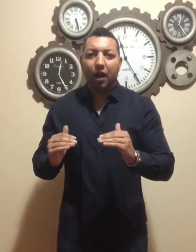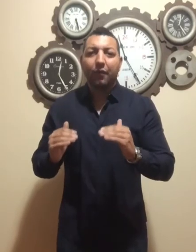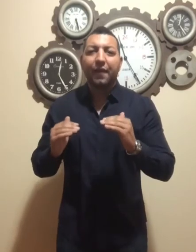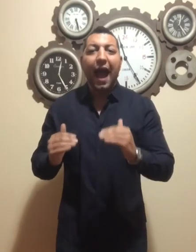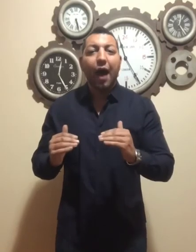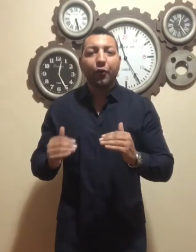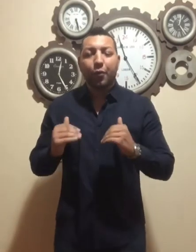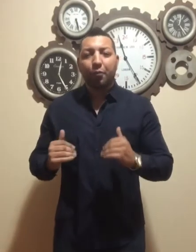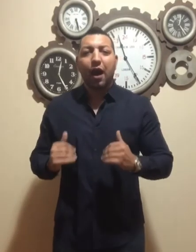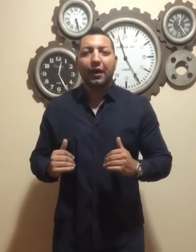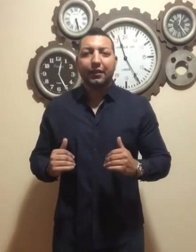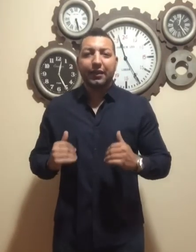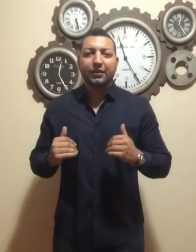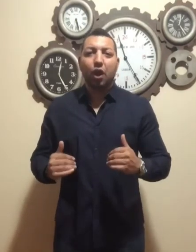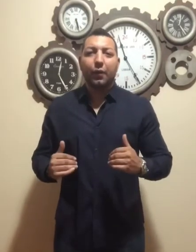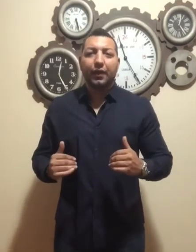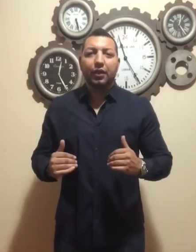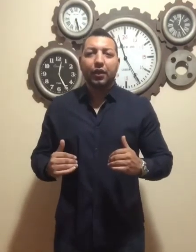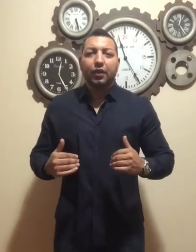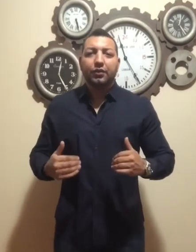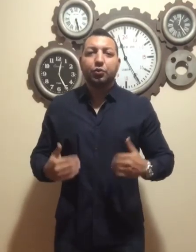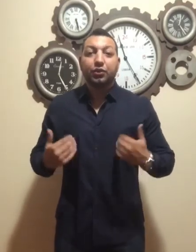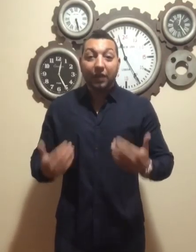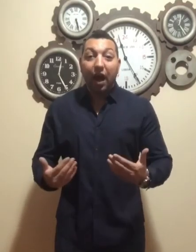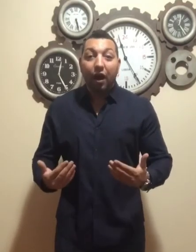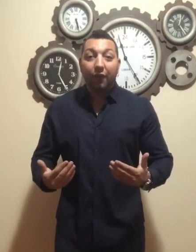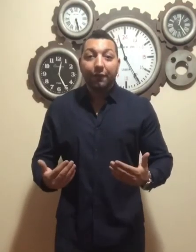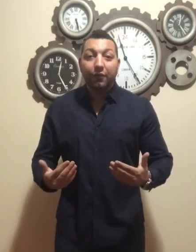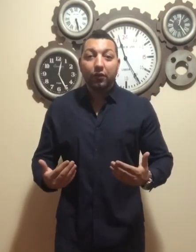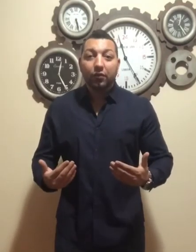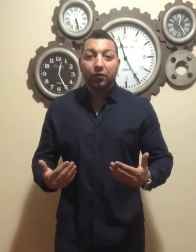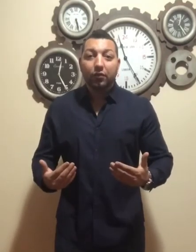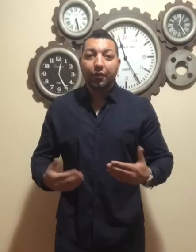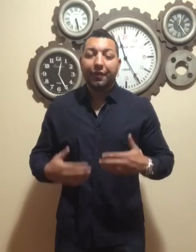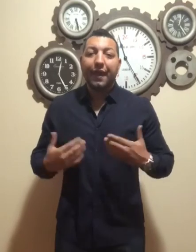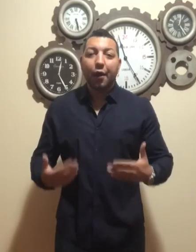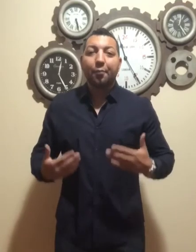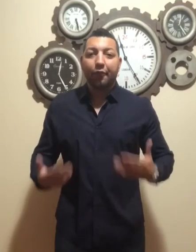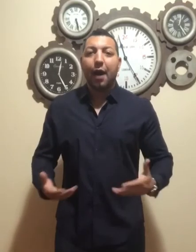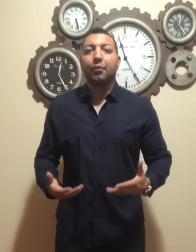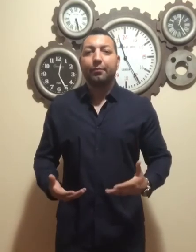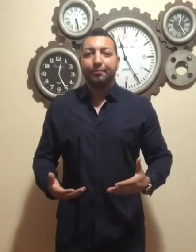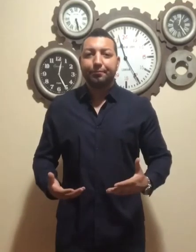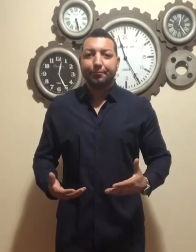of how your product is going to solve their problem.